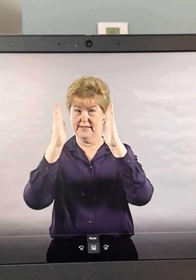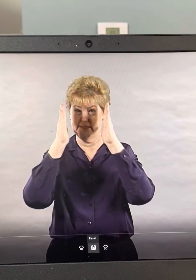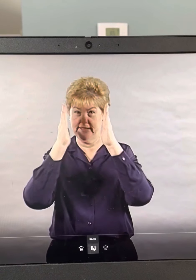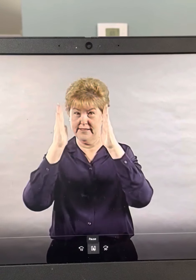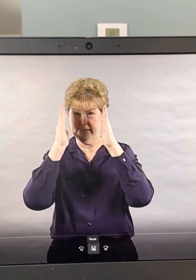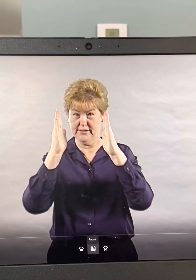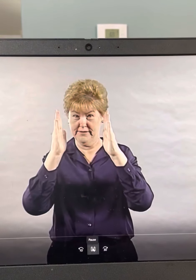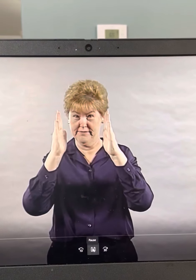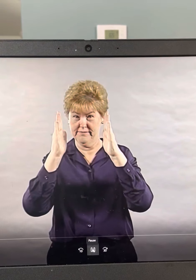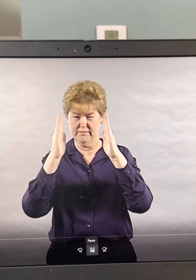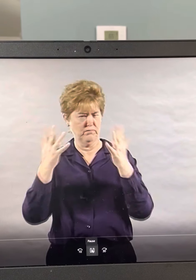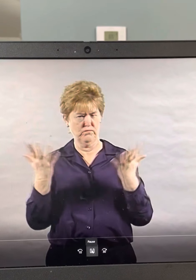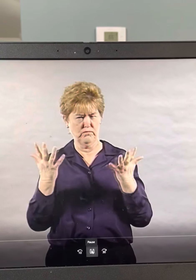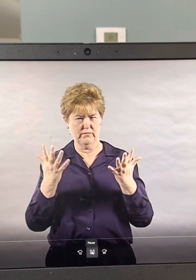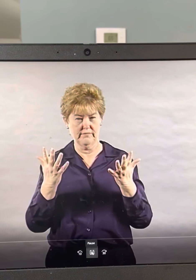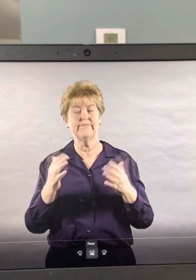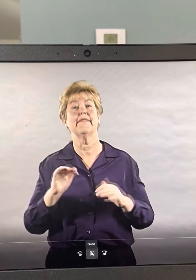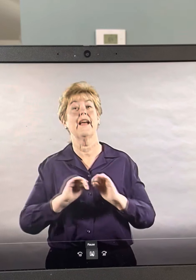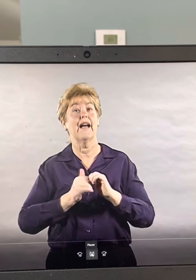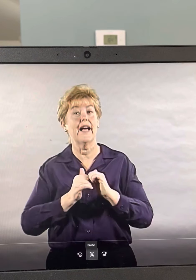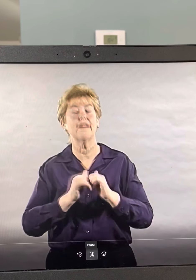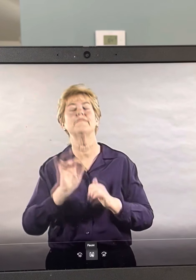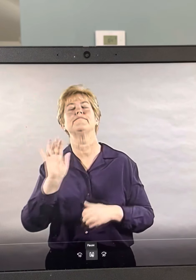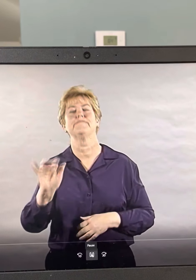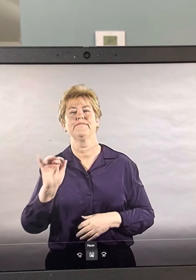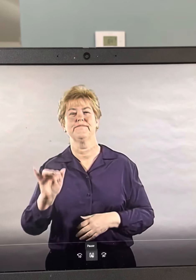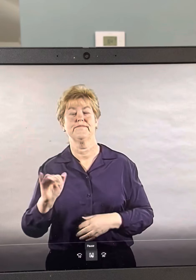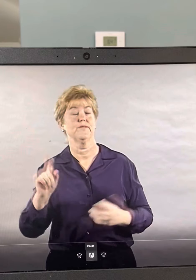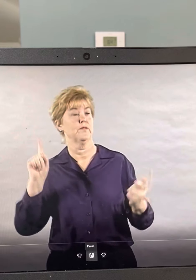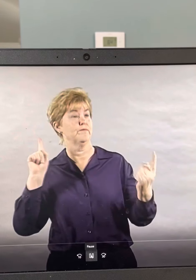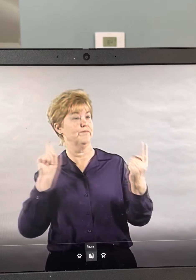When you first meet a deaf person, what do?